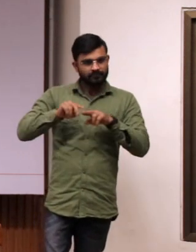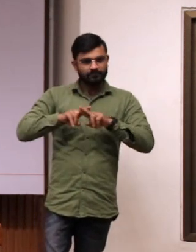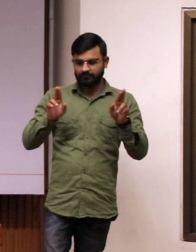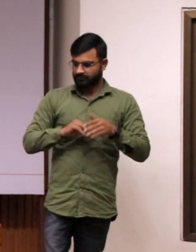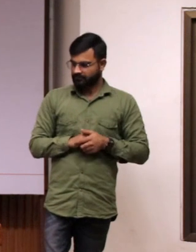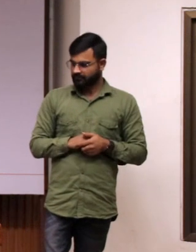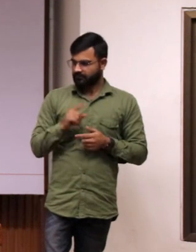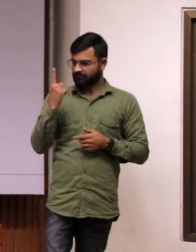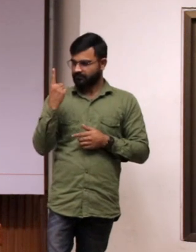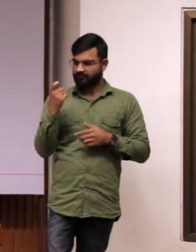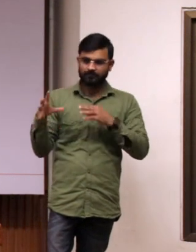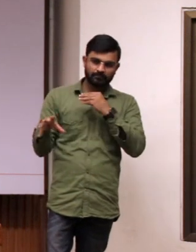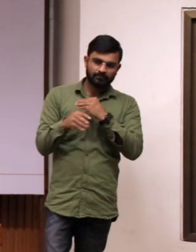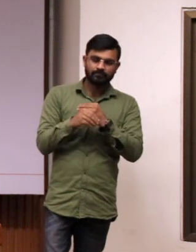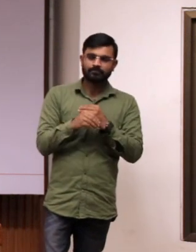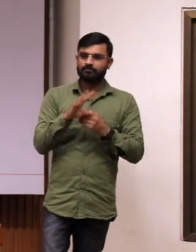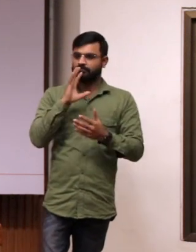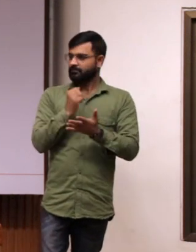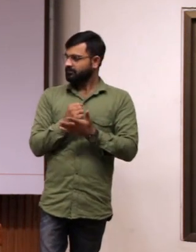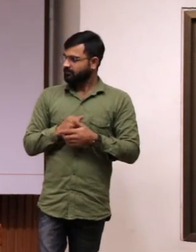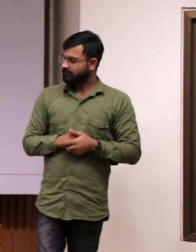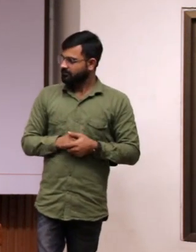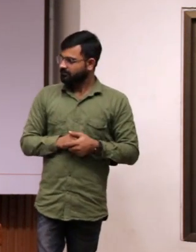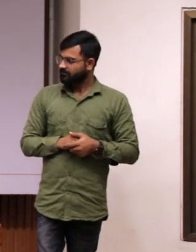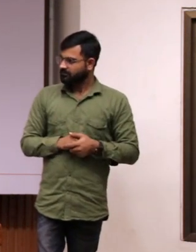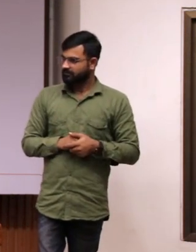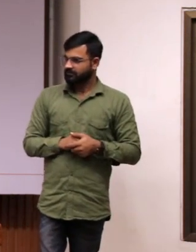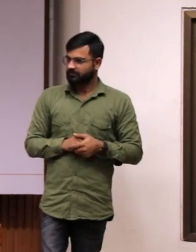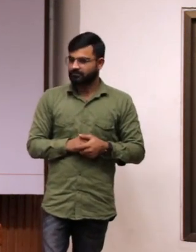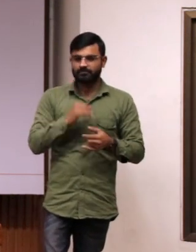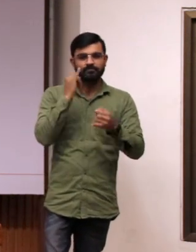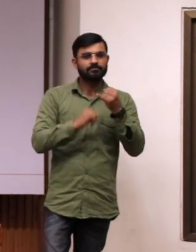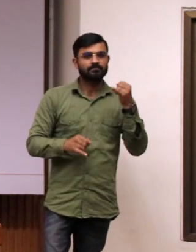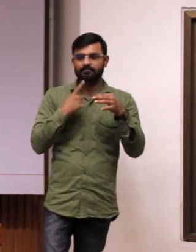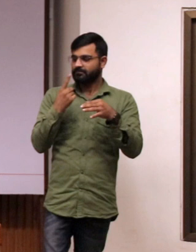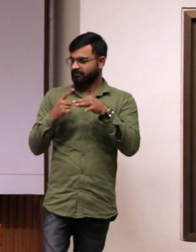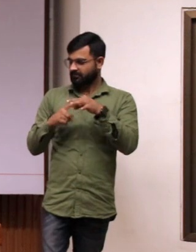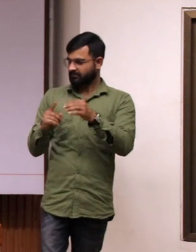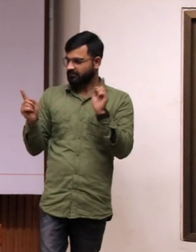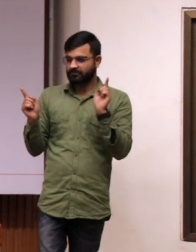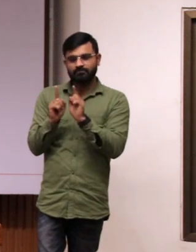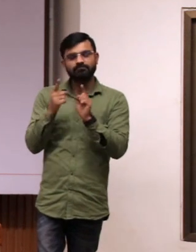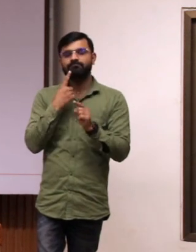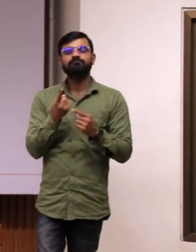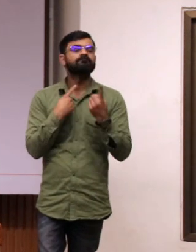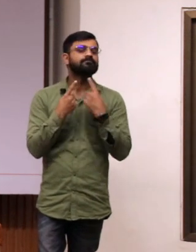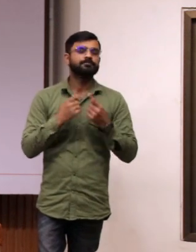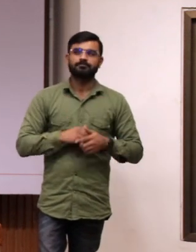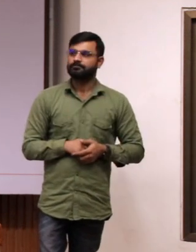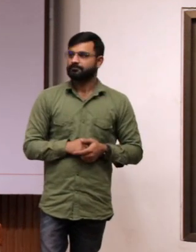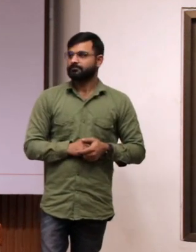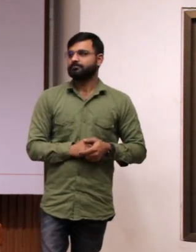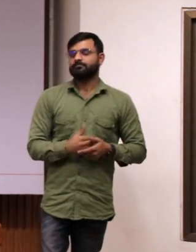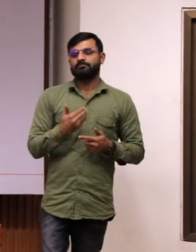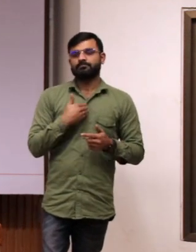But there is one more thing I just want to comment. Chodo on that. Just last question, I just want to make a small comment. Yes. So